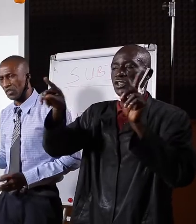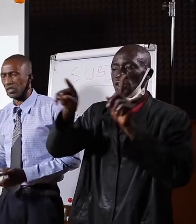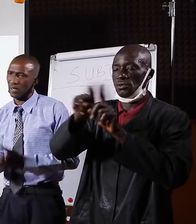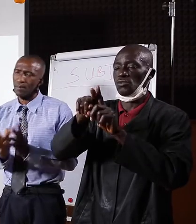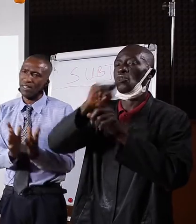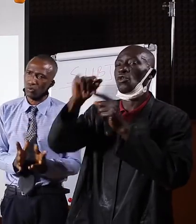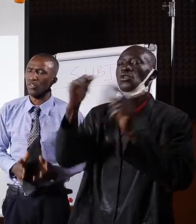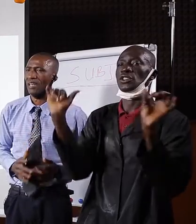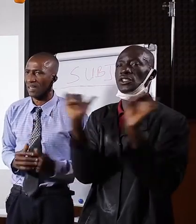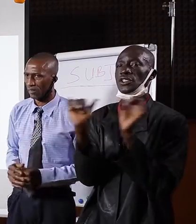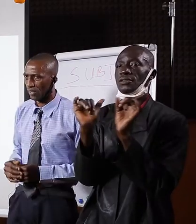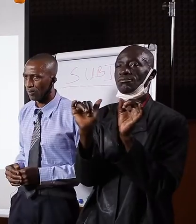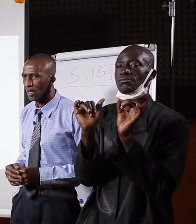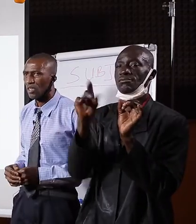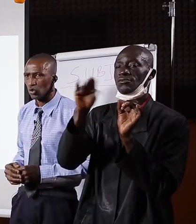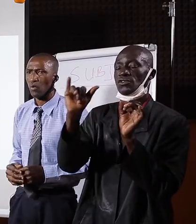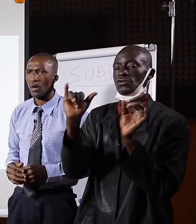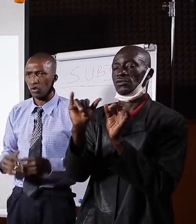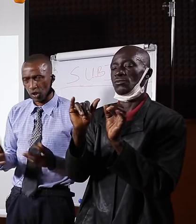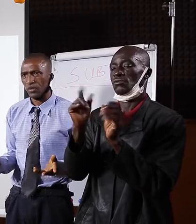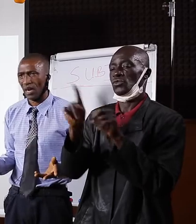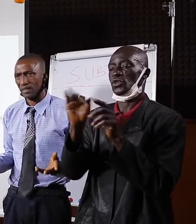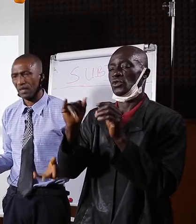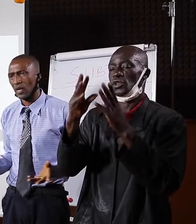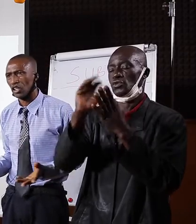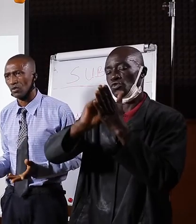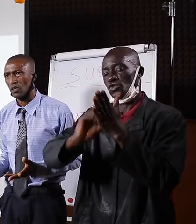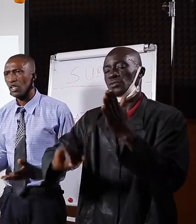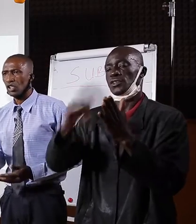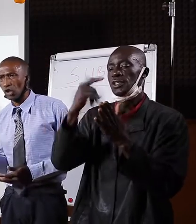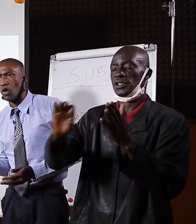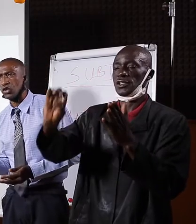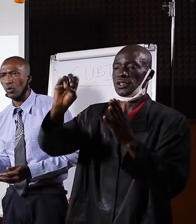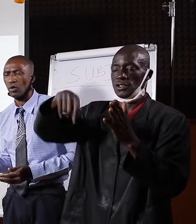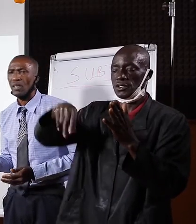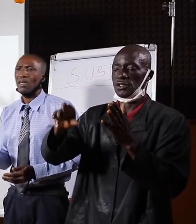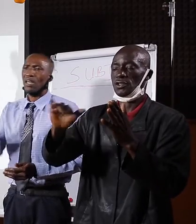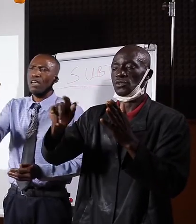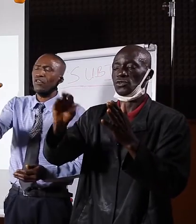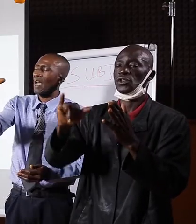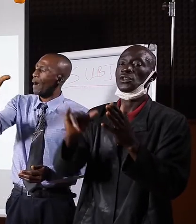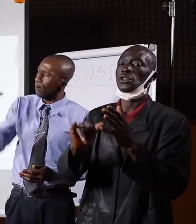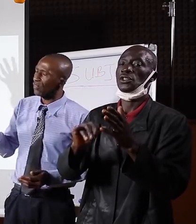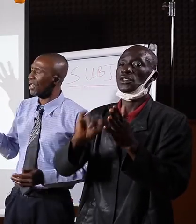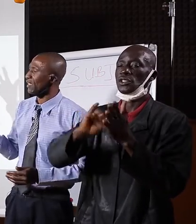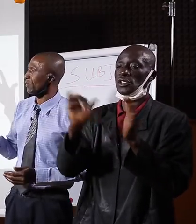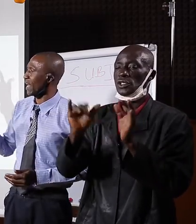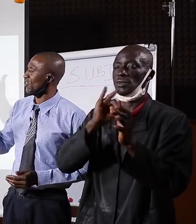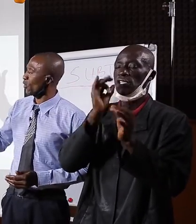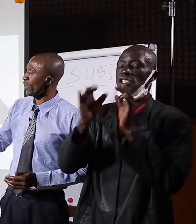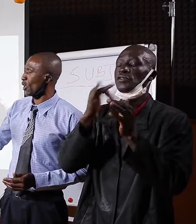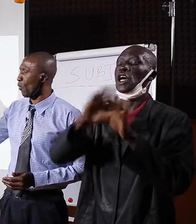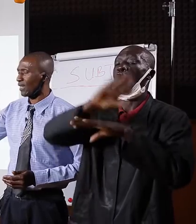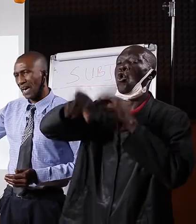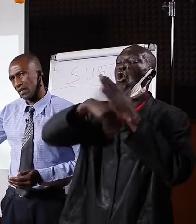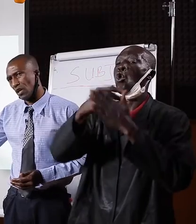also positive. That means the two signs are the same, so you are to subtract the equations. So also, if they are both negative, that